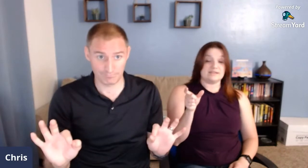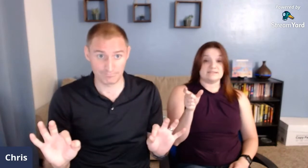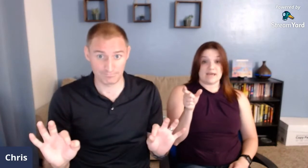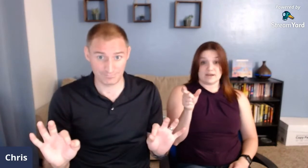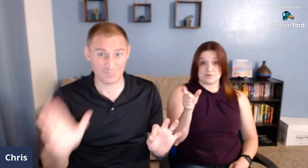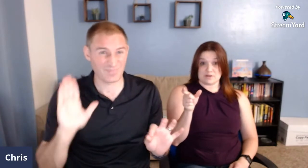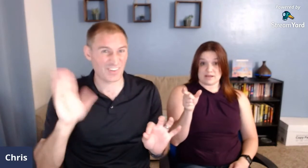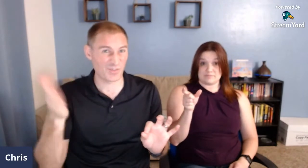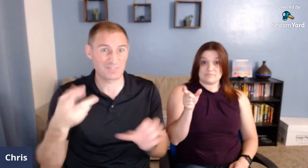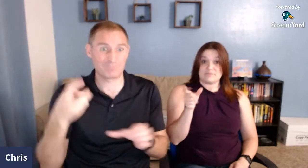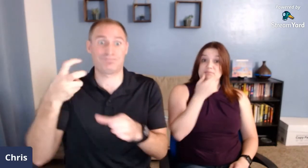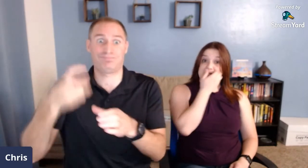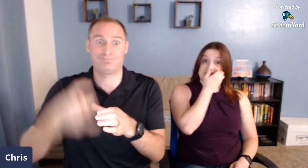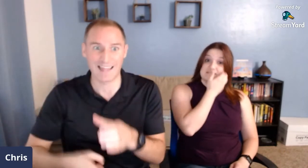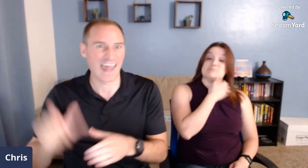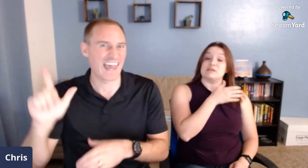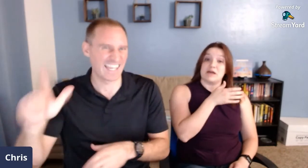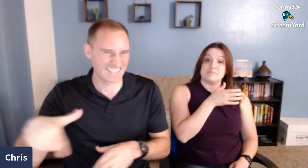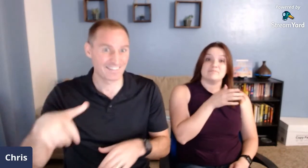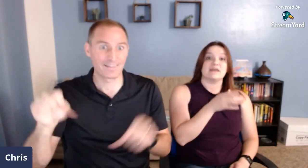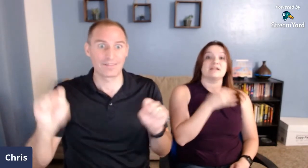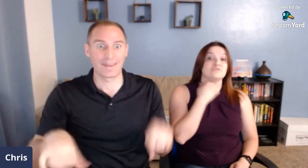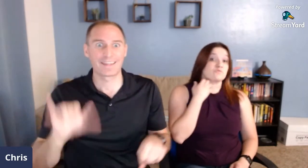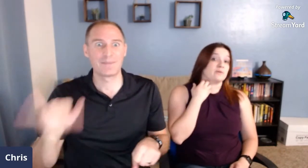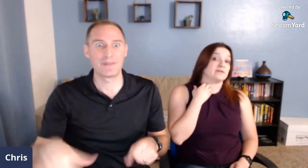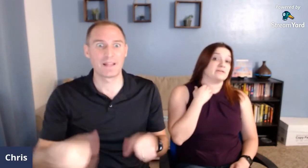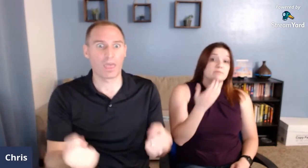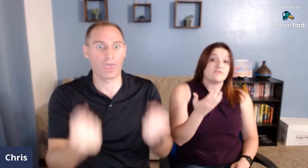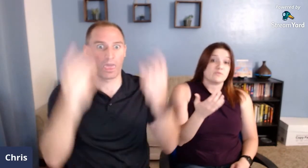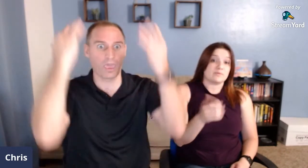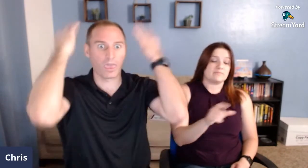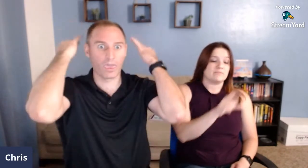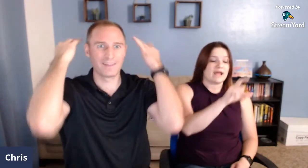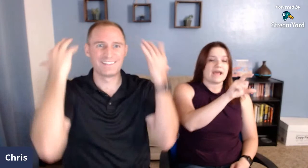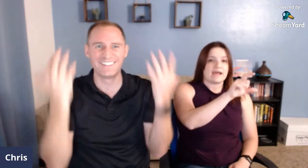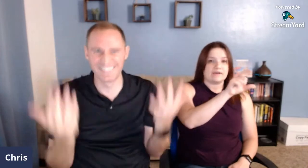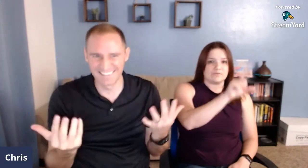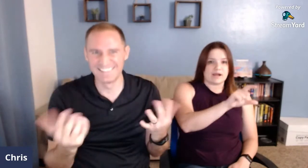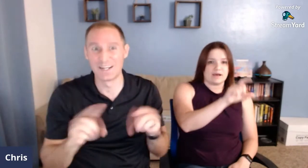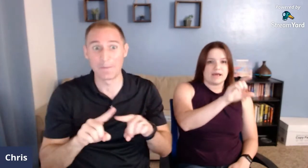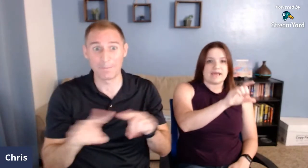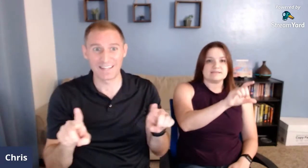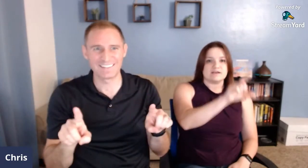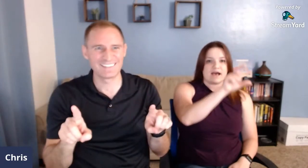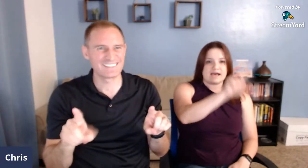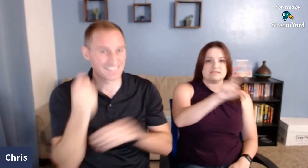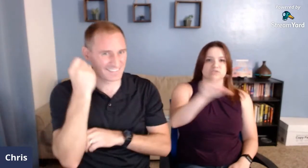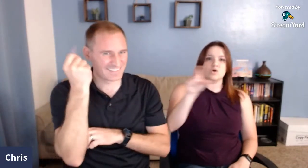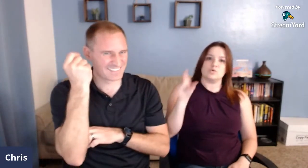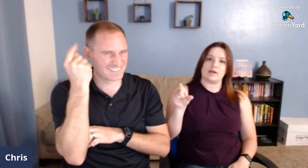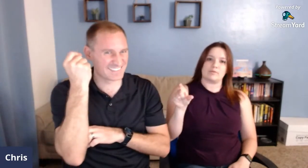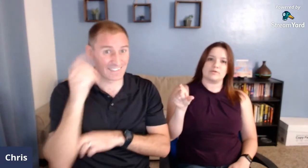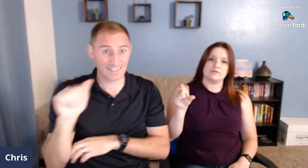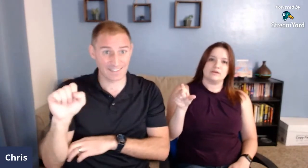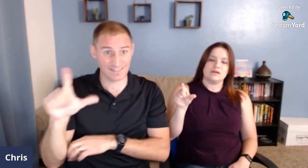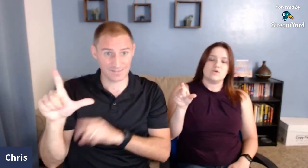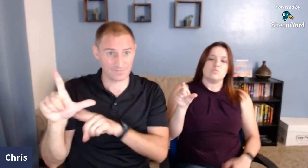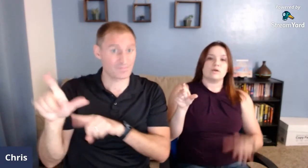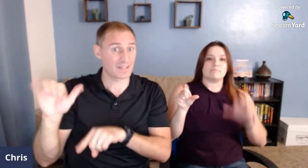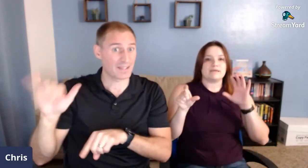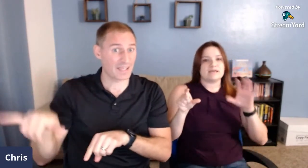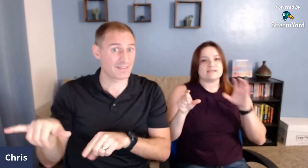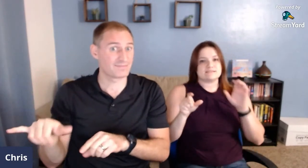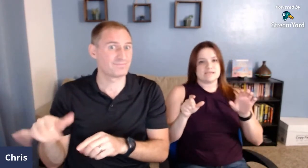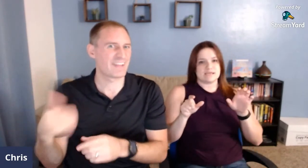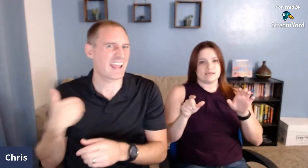We'll get into that another night because that can be a lot and it's overwhelming. It can be overwhelming, but ASL has its own grammar,